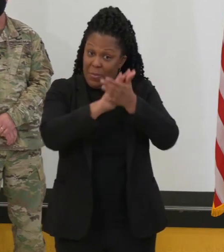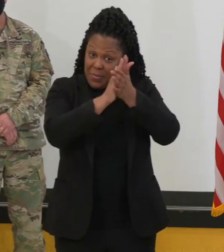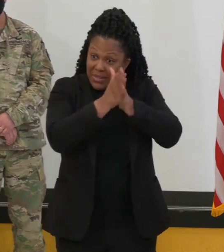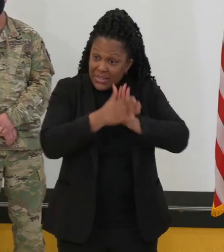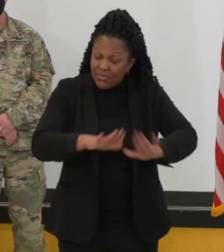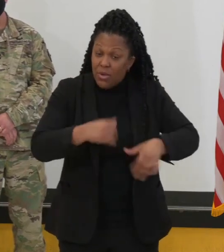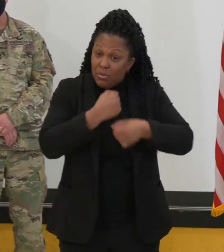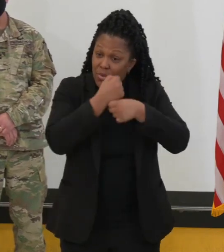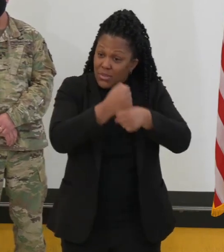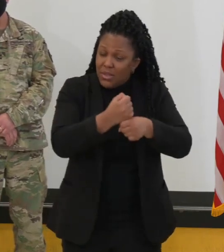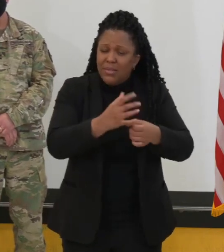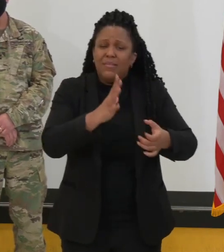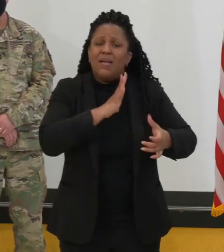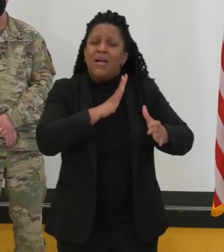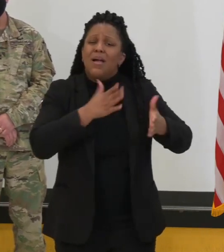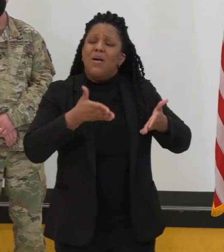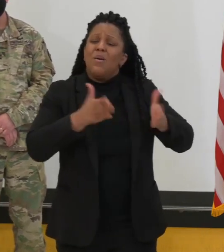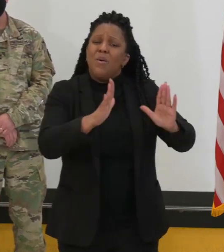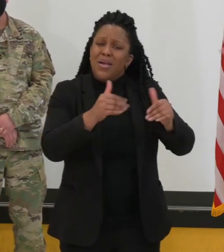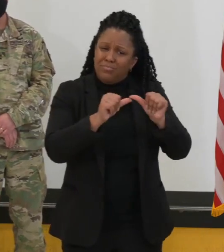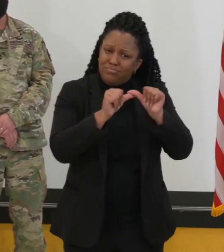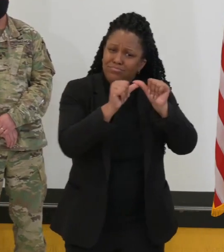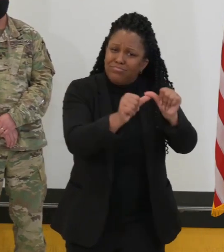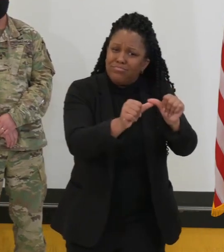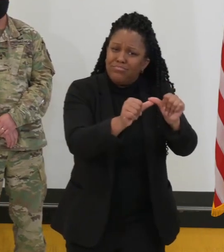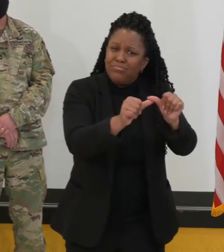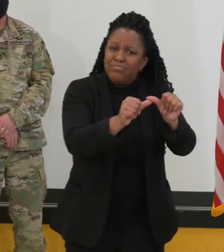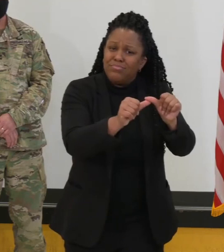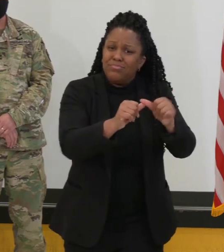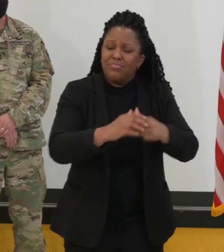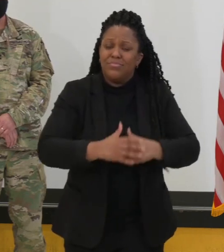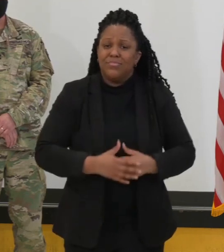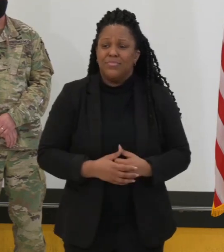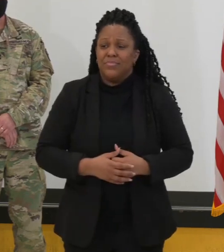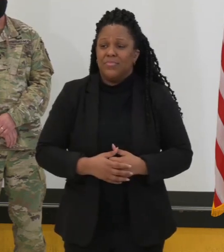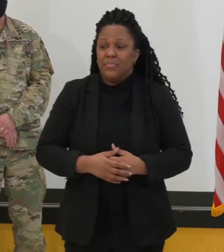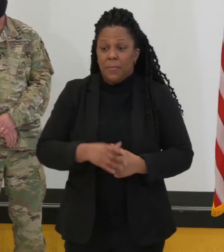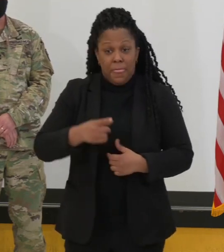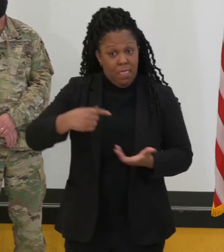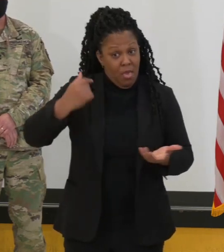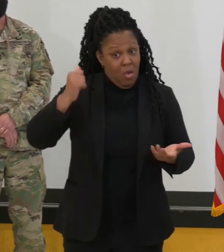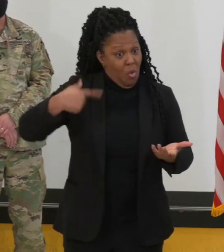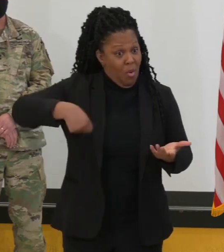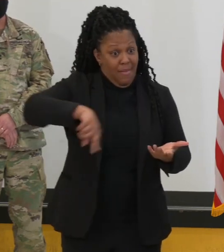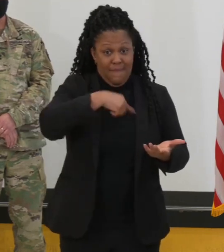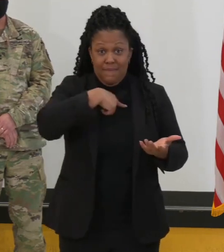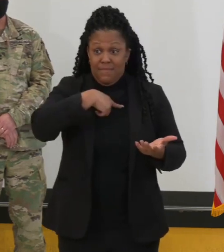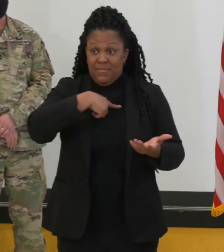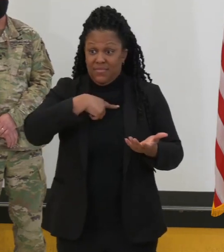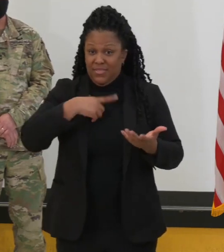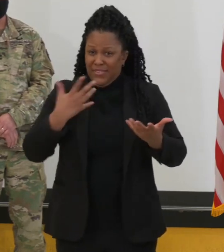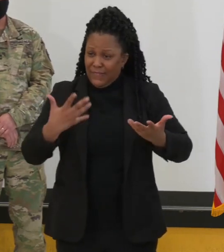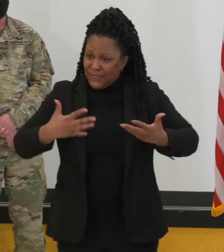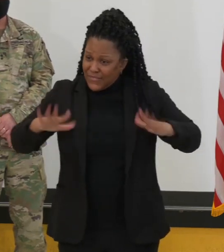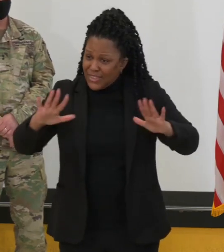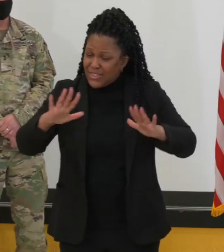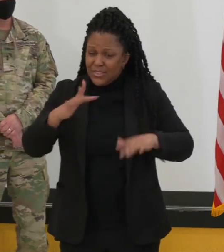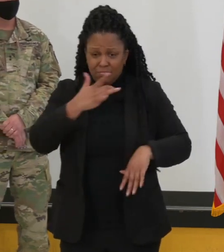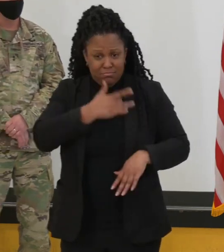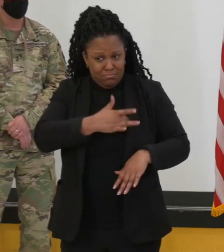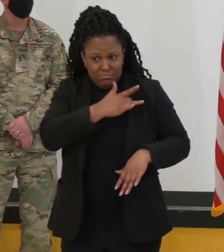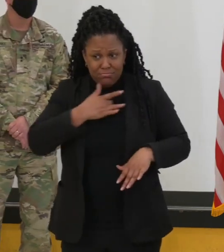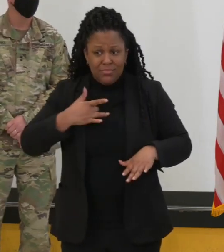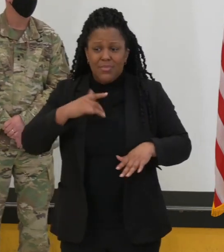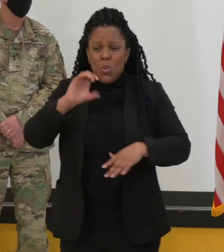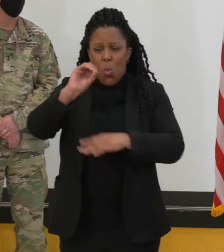doing that and their First Amendment rights are upheld. And all of us here have taken a constitutional oath to protect that. But the other truth